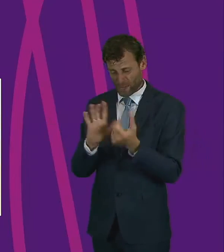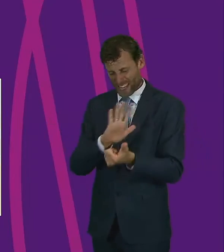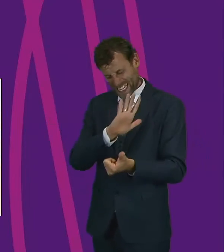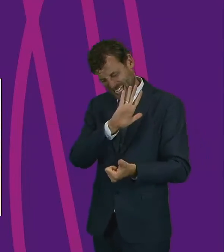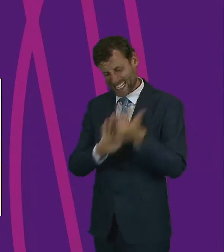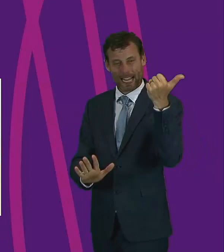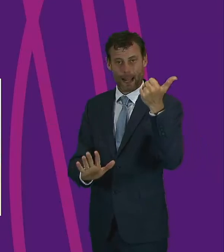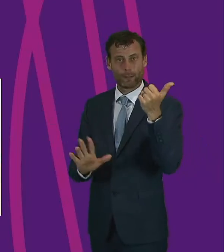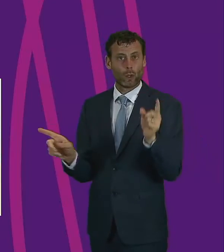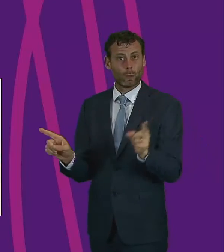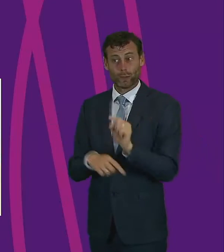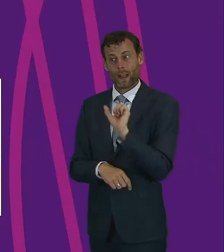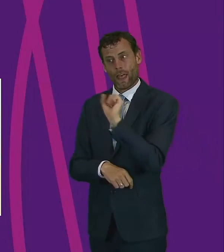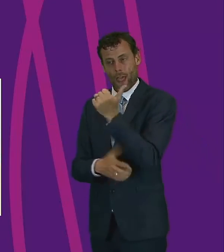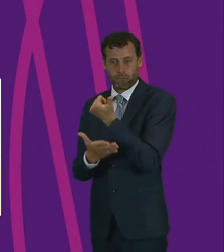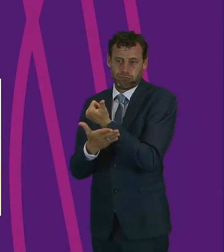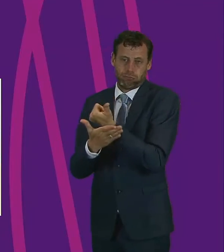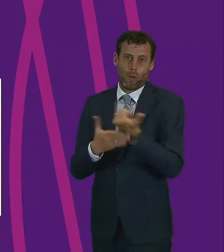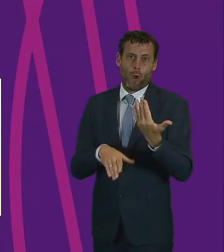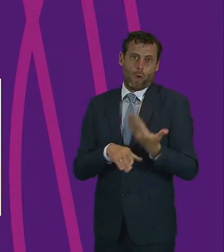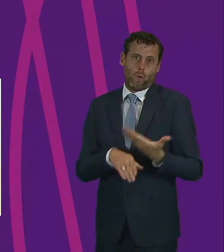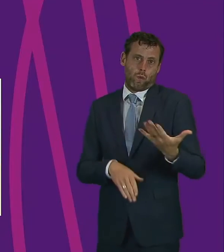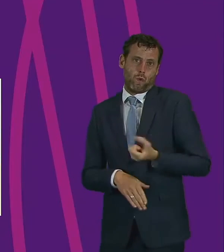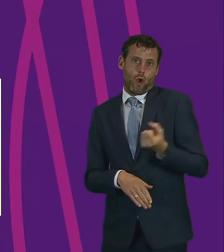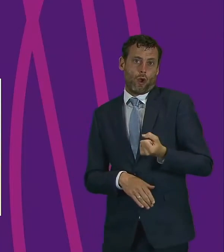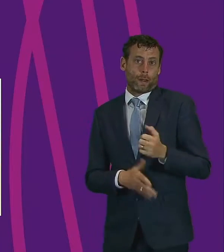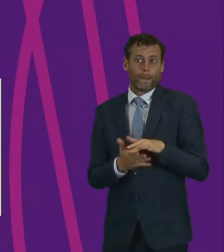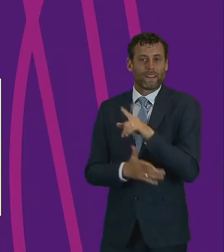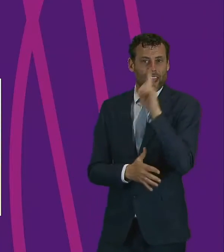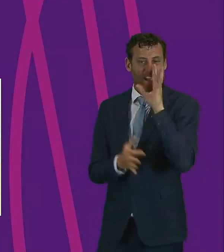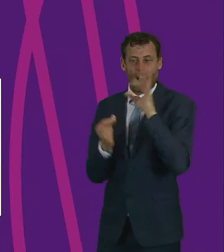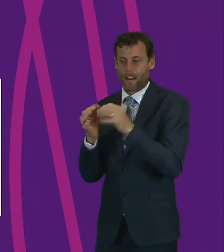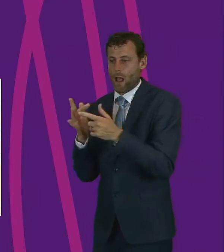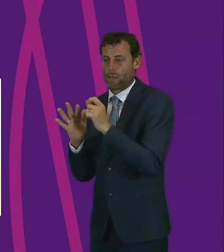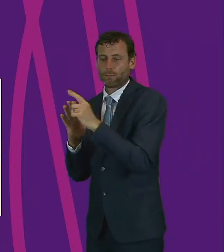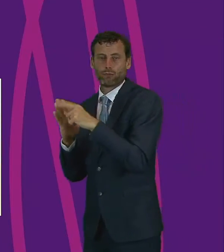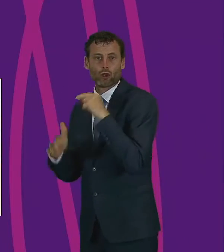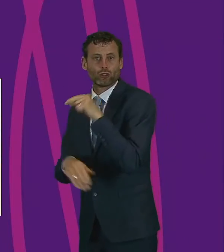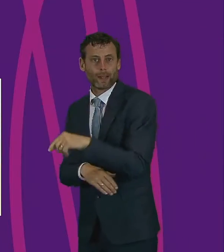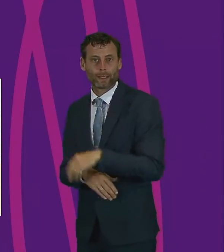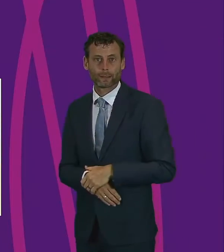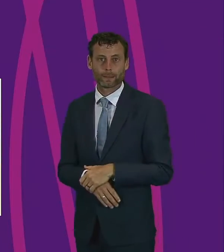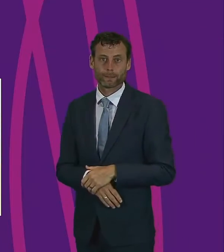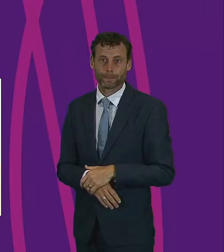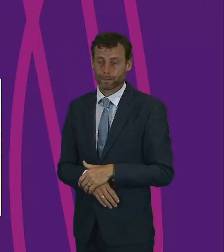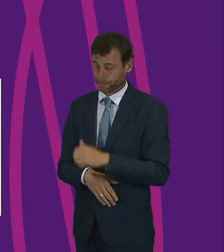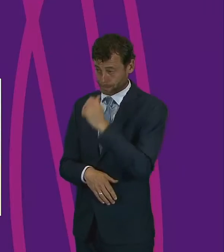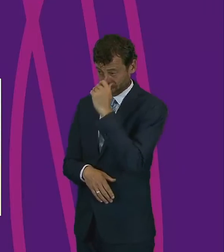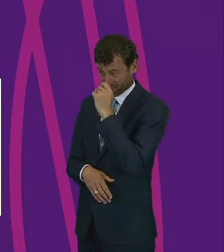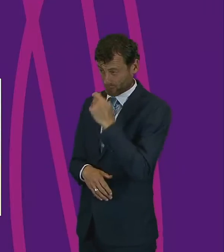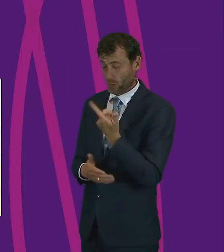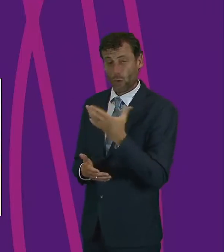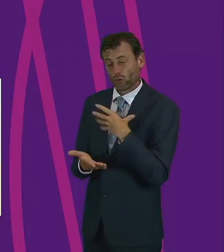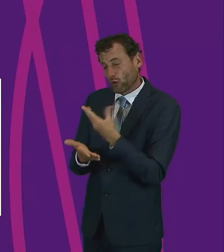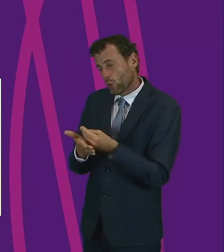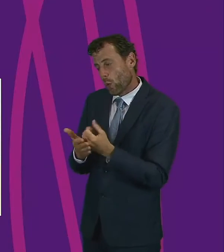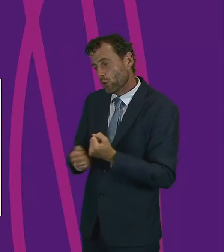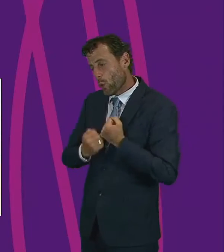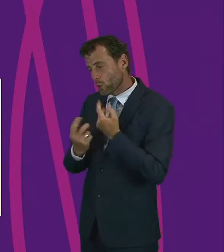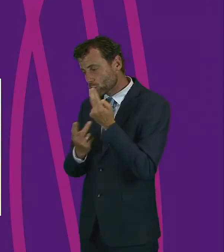their bread and butter. It allows them to engage in other projects, whether it's people who go on to go and record their own material